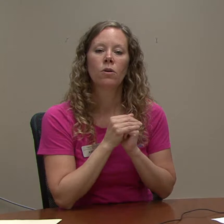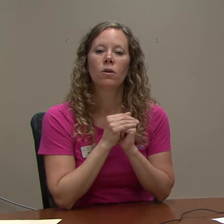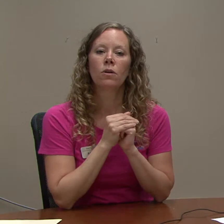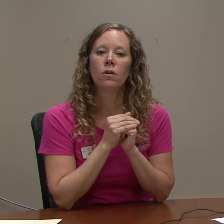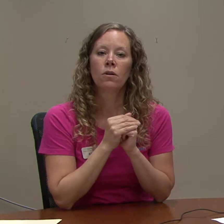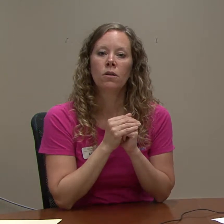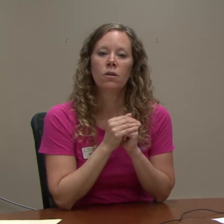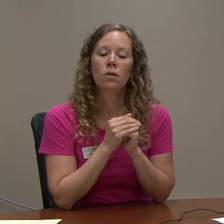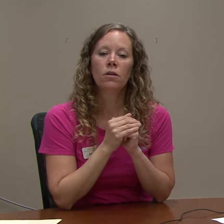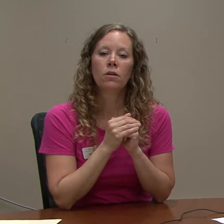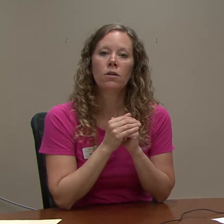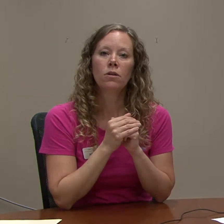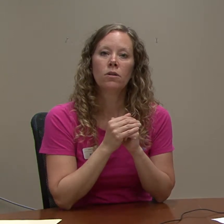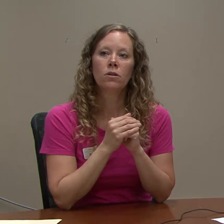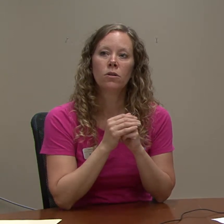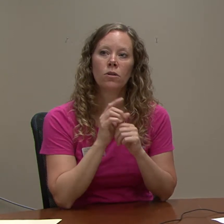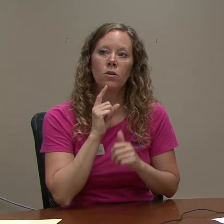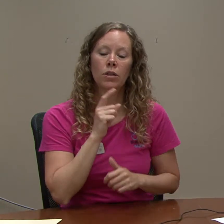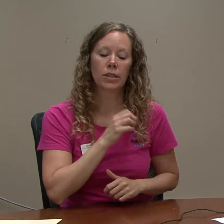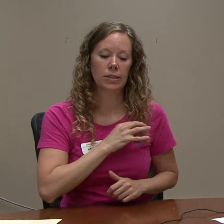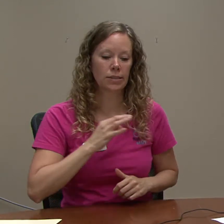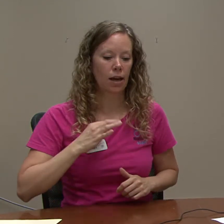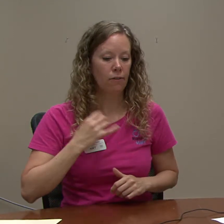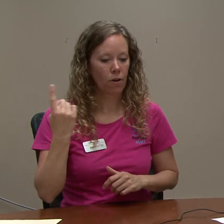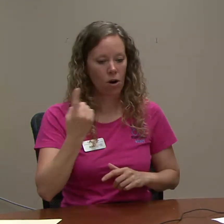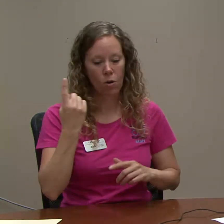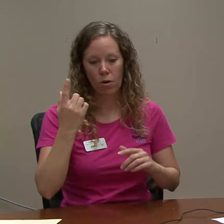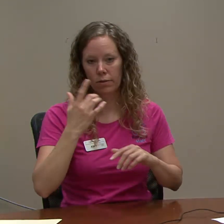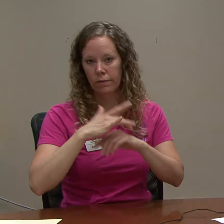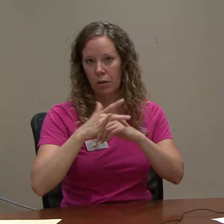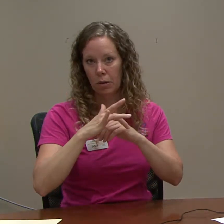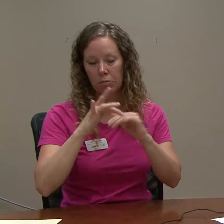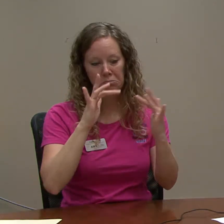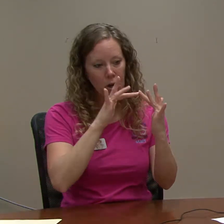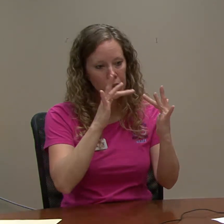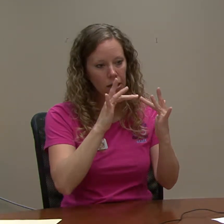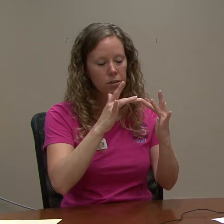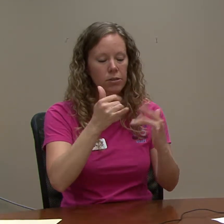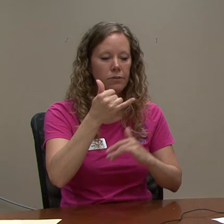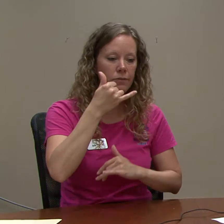listening, the staff is always available by email or by phone.